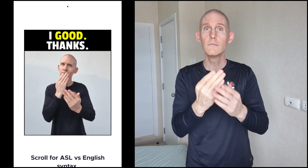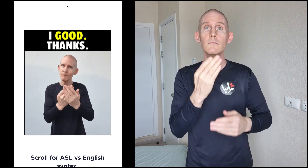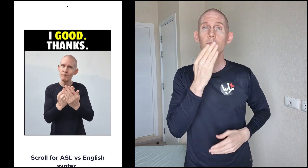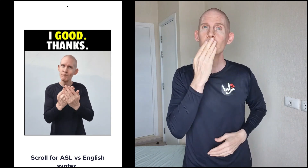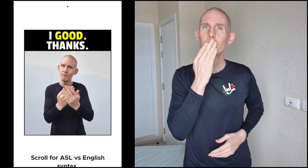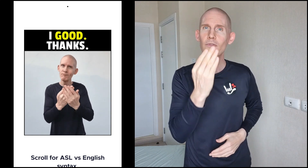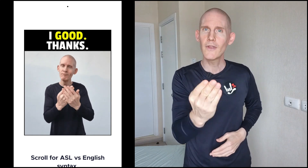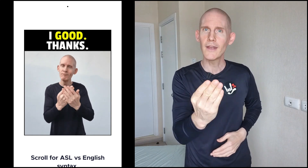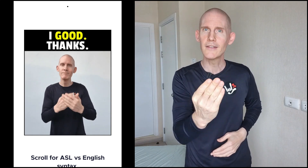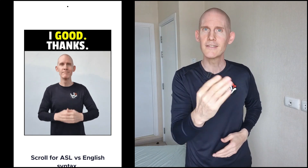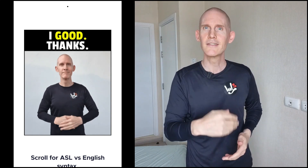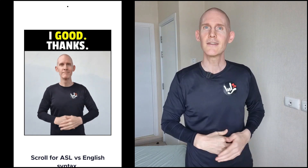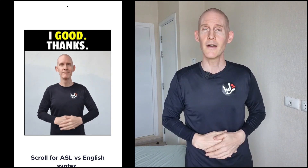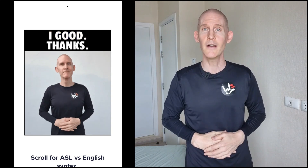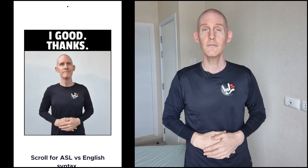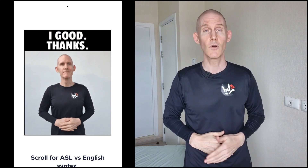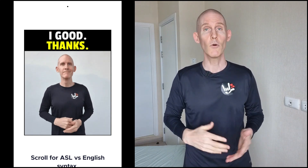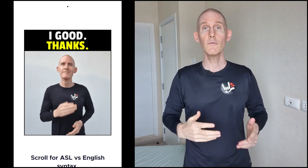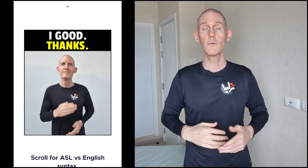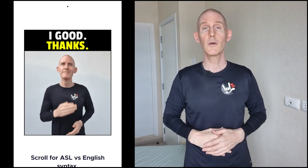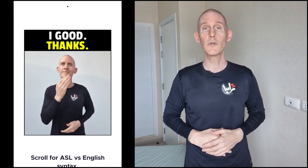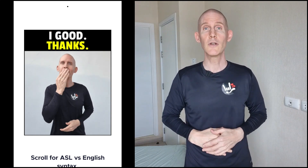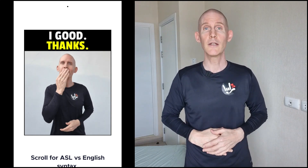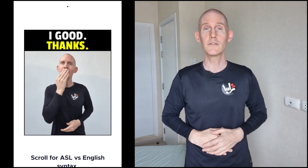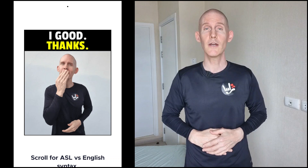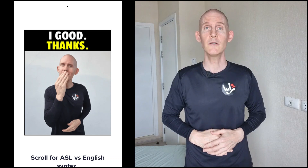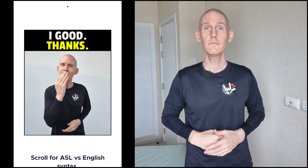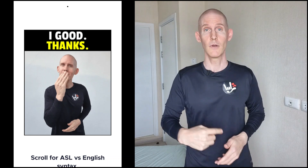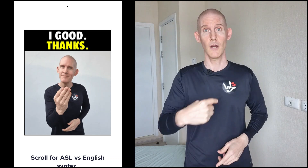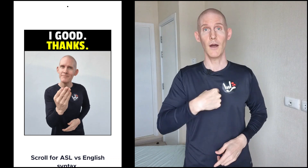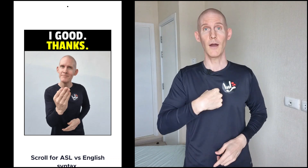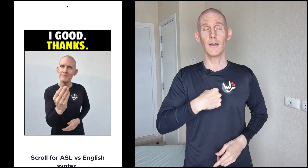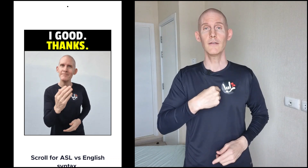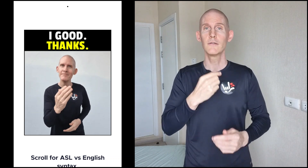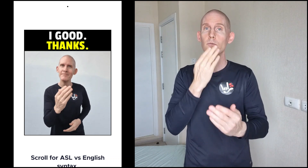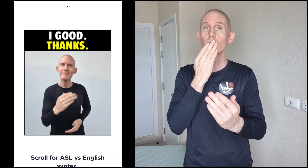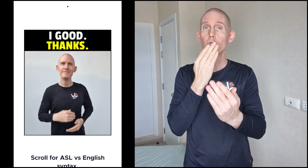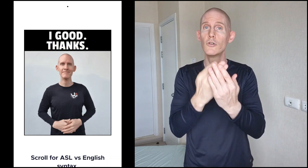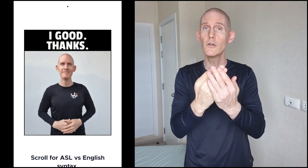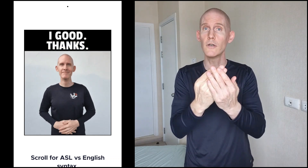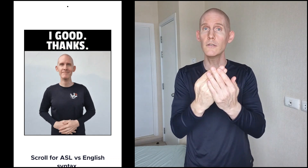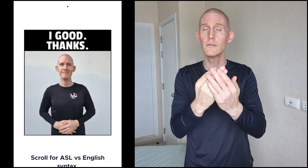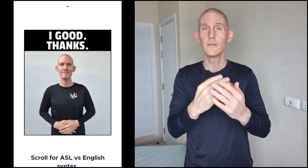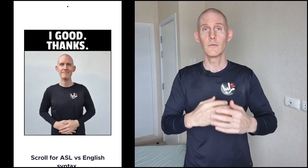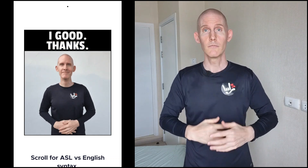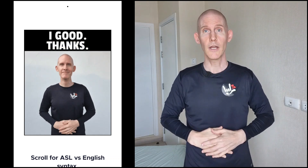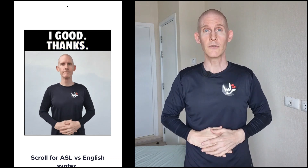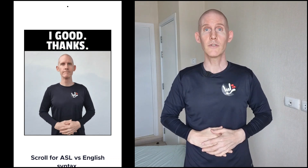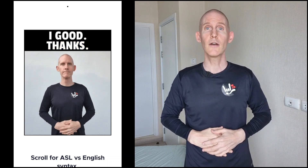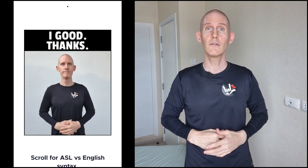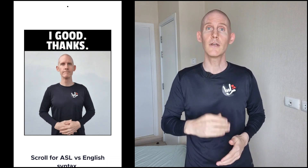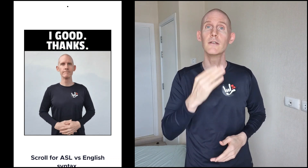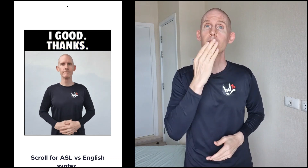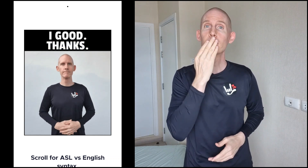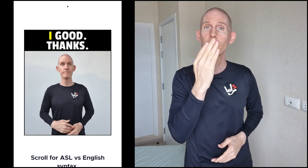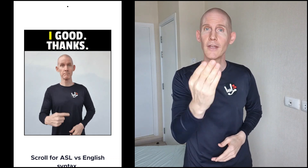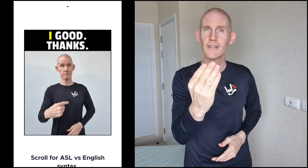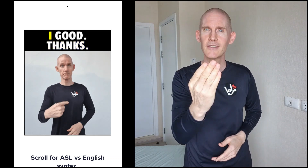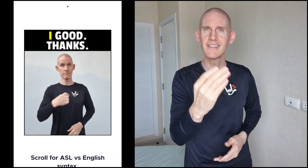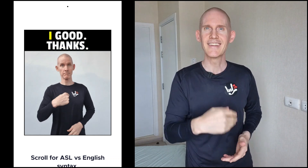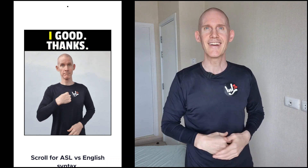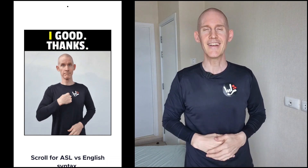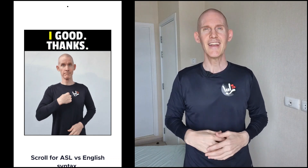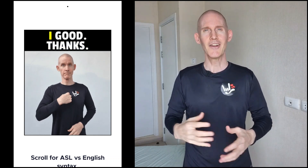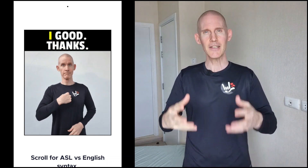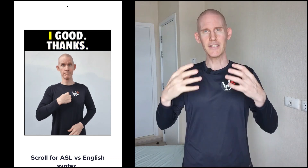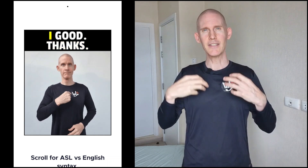good, thanks. Or if you want to bring your hands down, I, good, hands down, then